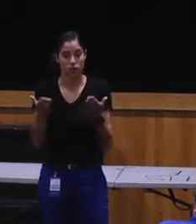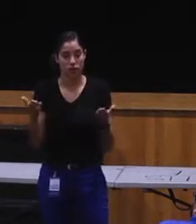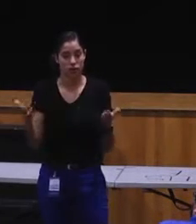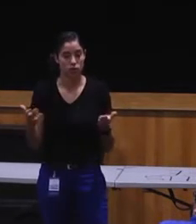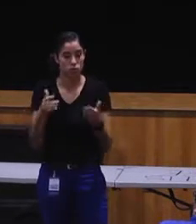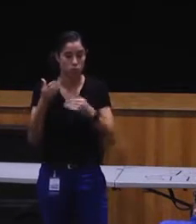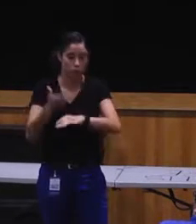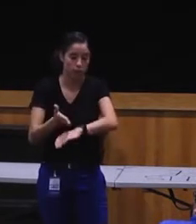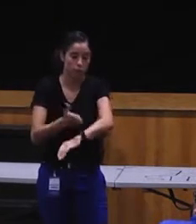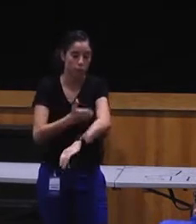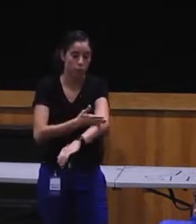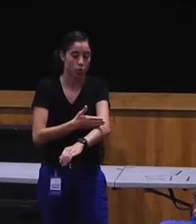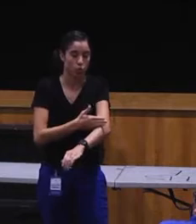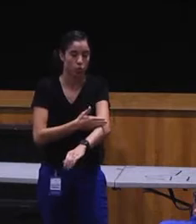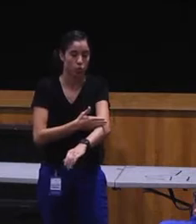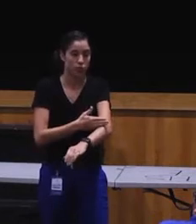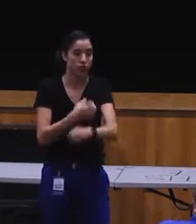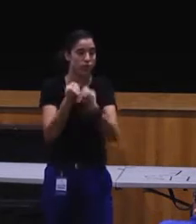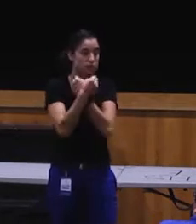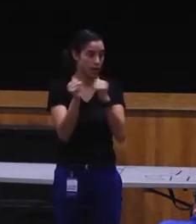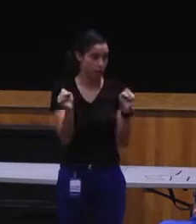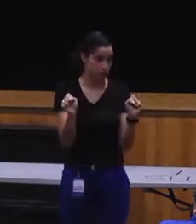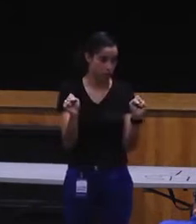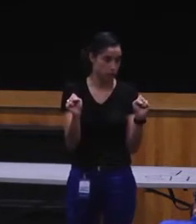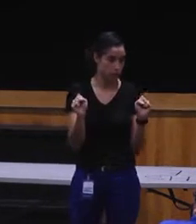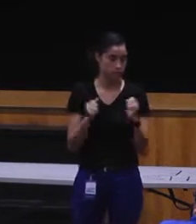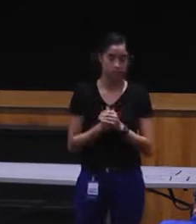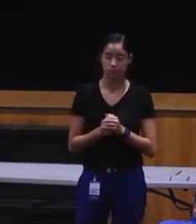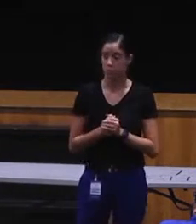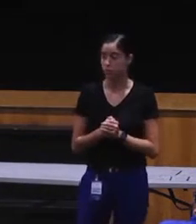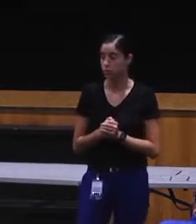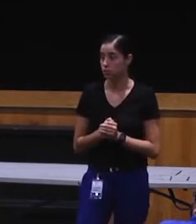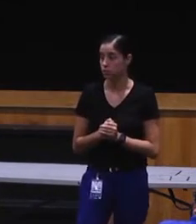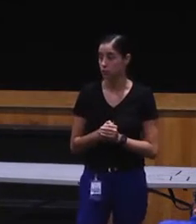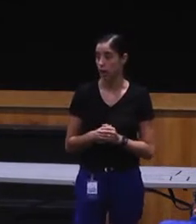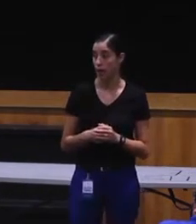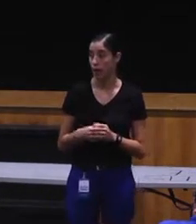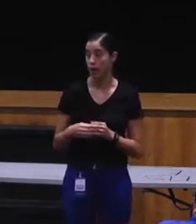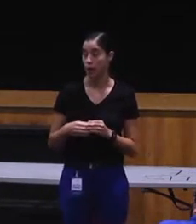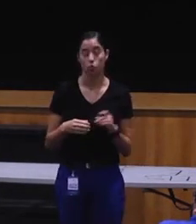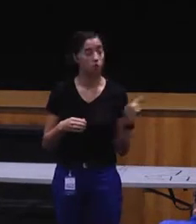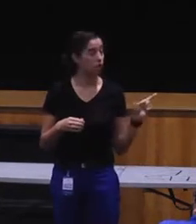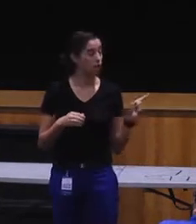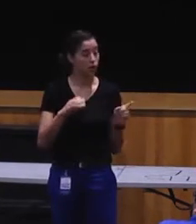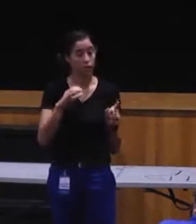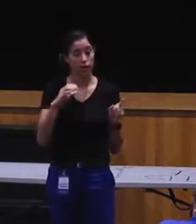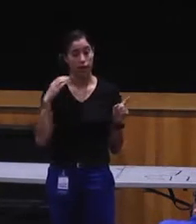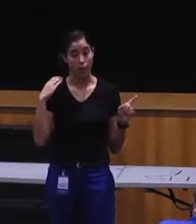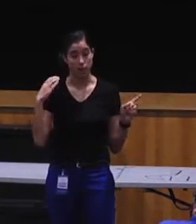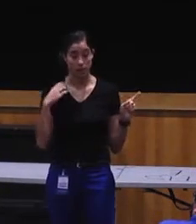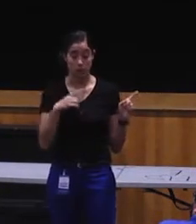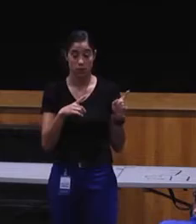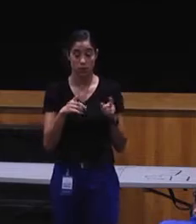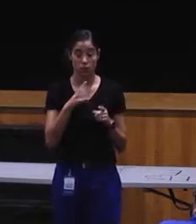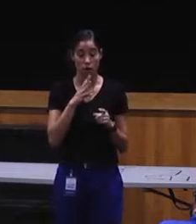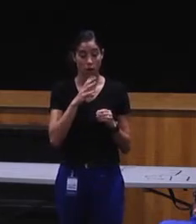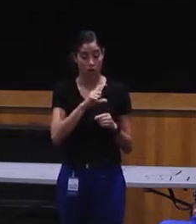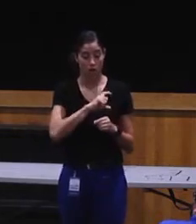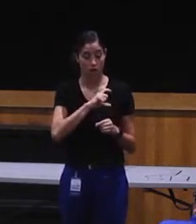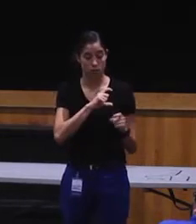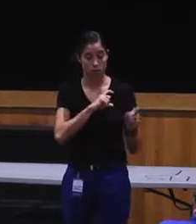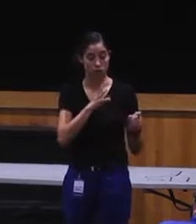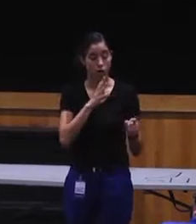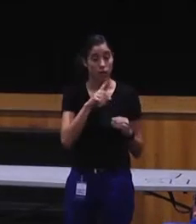them as safe as secure as possible. And what Captain Francis speaks about is a non-negotiable from the